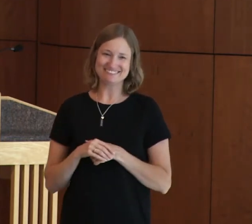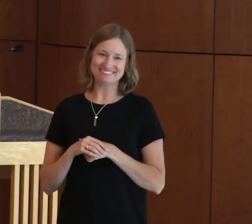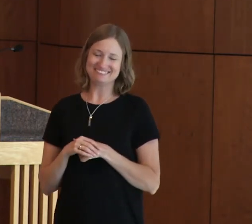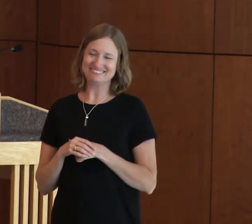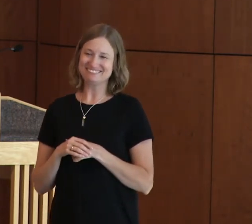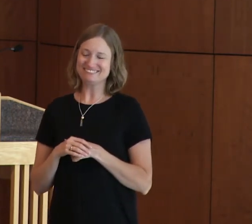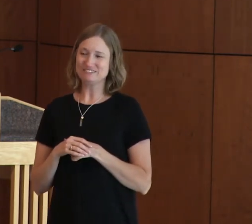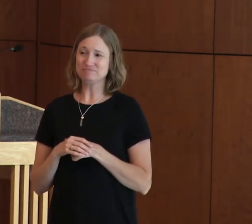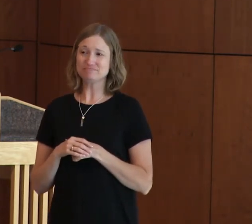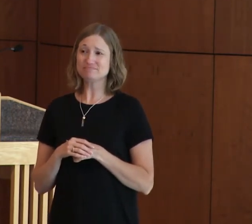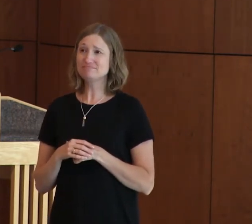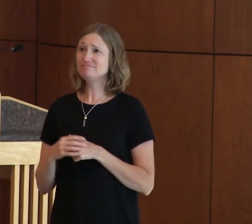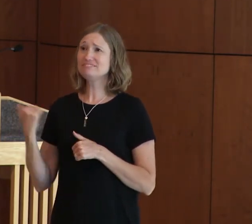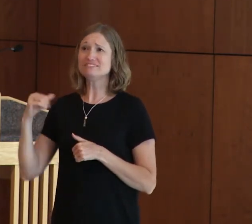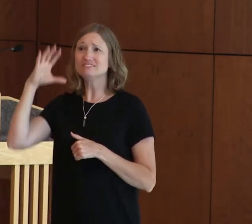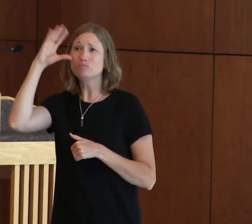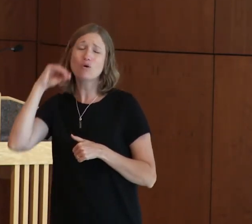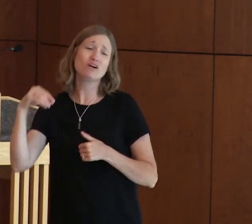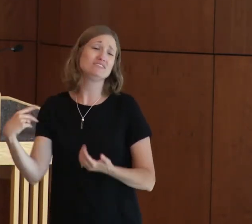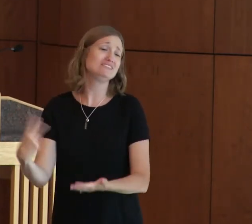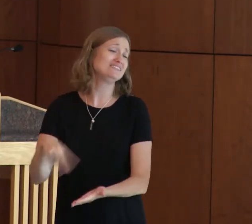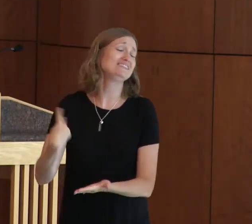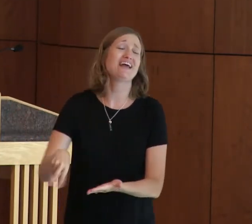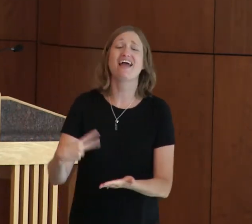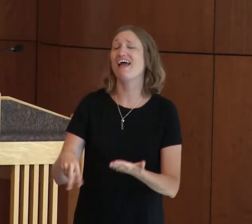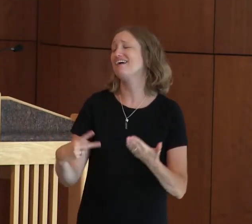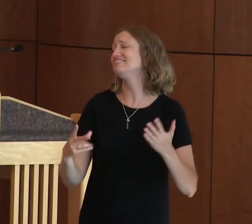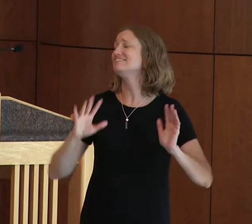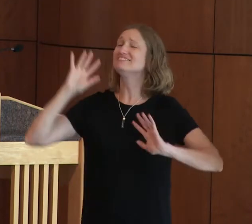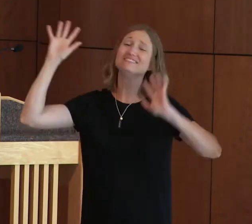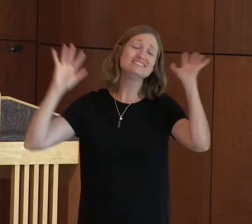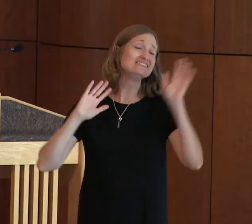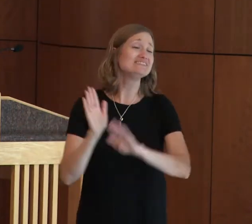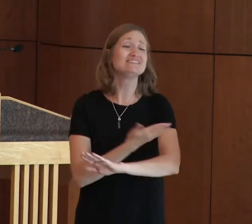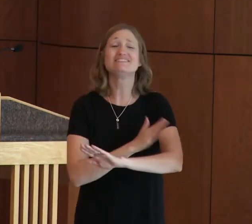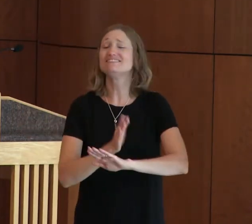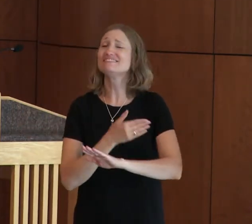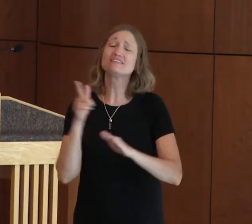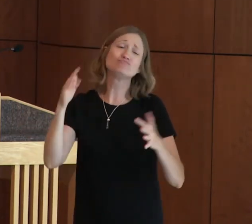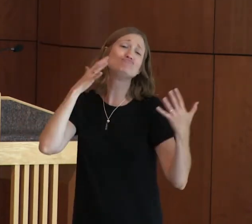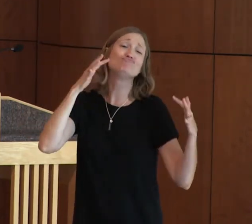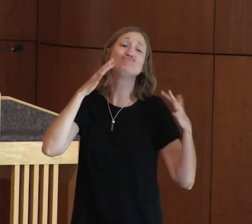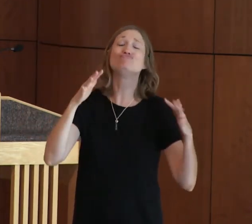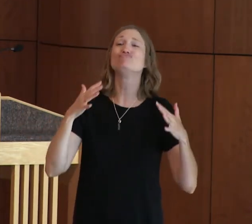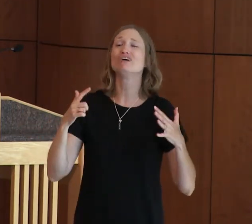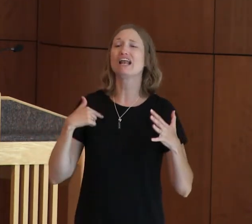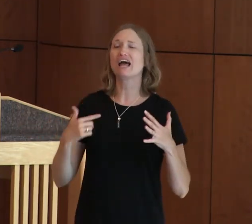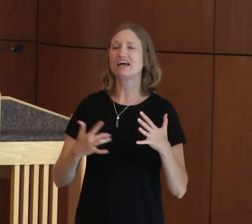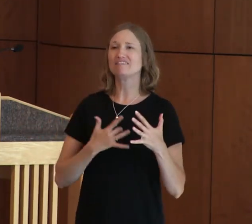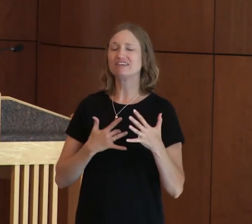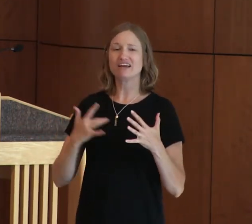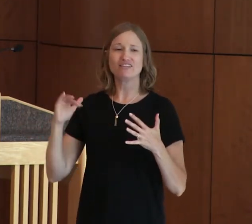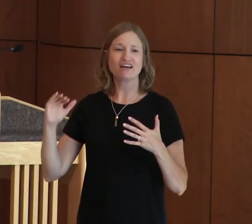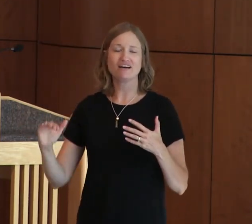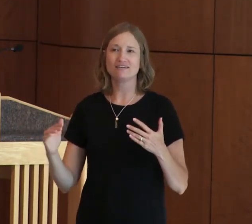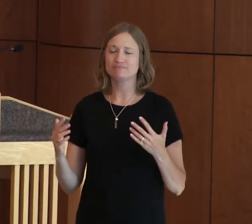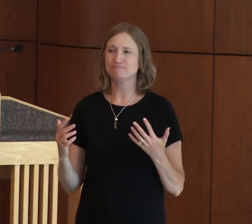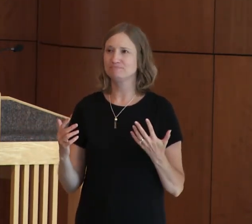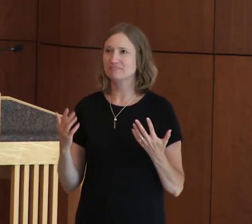And he's doing the motions, and he's smiling, and he's lifting up his joyful noise, and I can feel this little, like, I don't know, wet spot coming